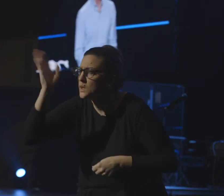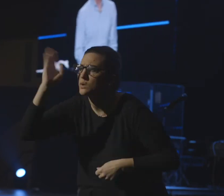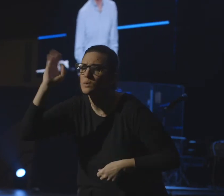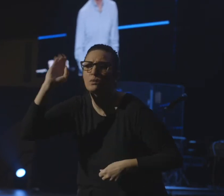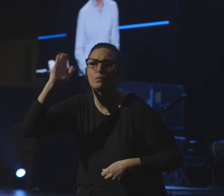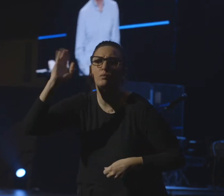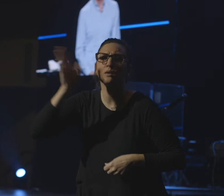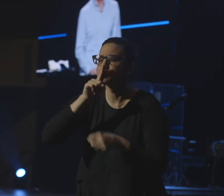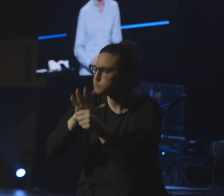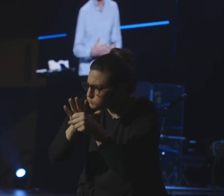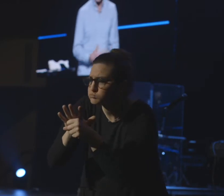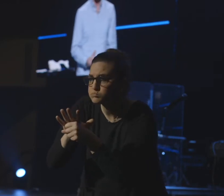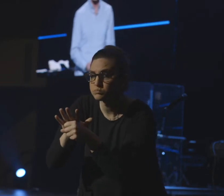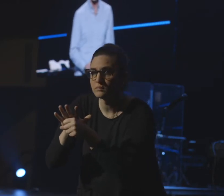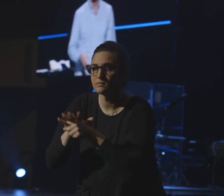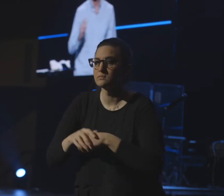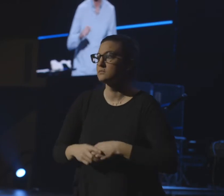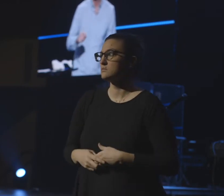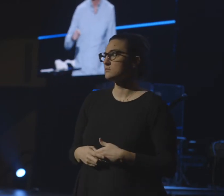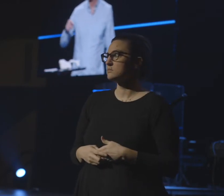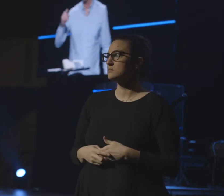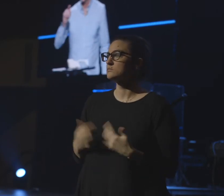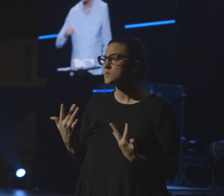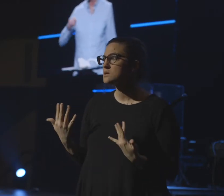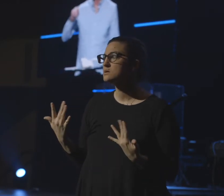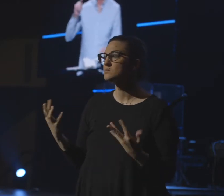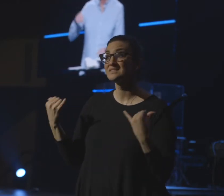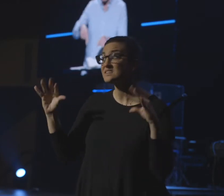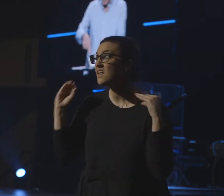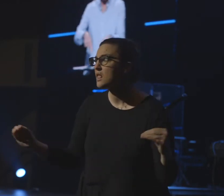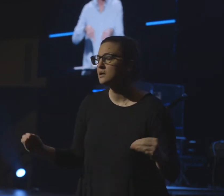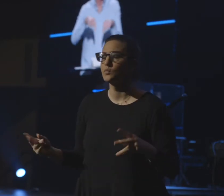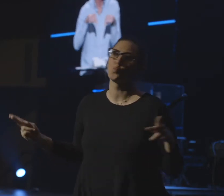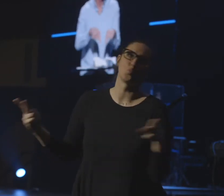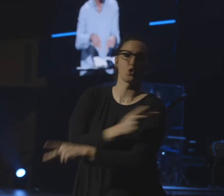you something, well then when that doesn't happen, it becomes a lot harder. How about if that